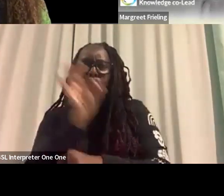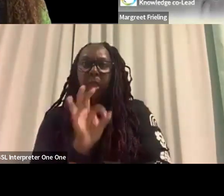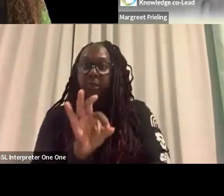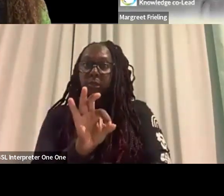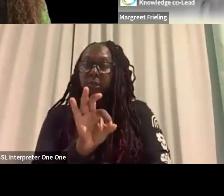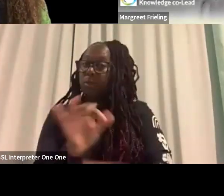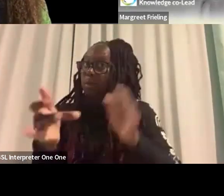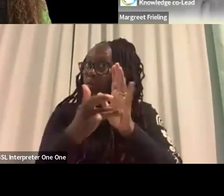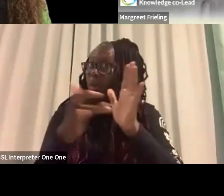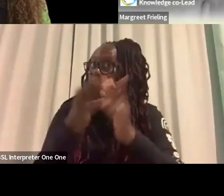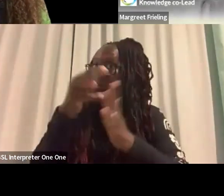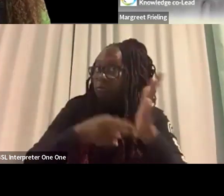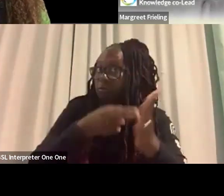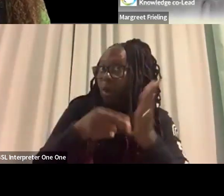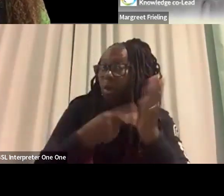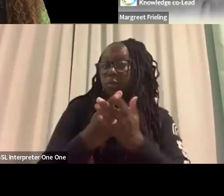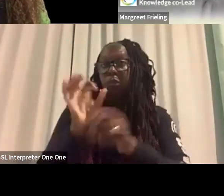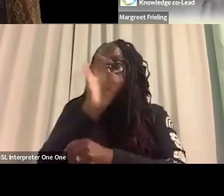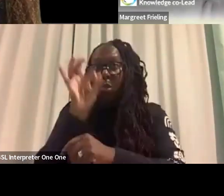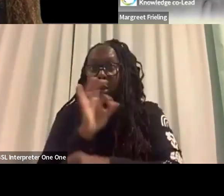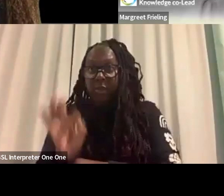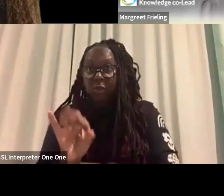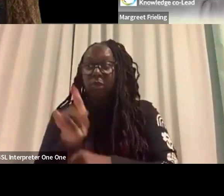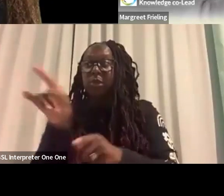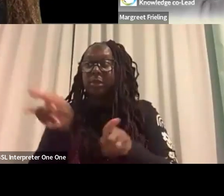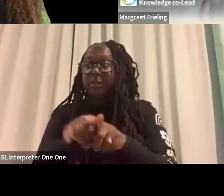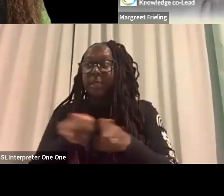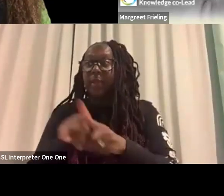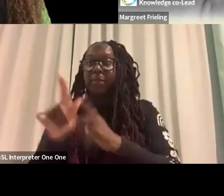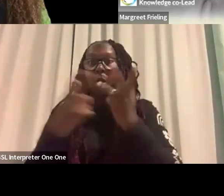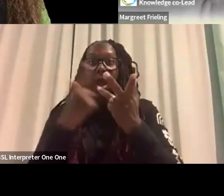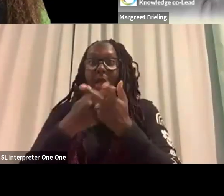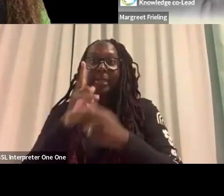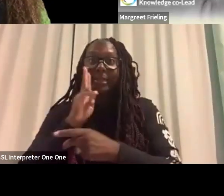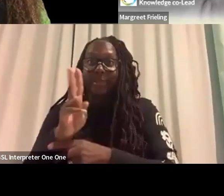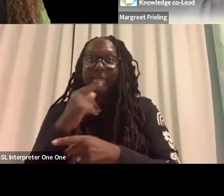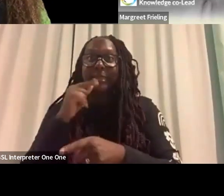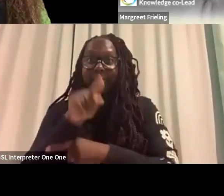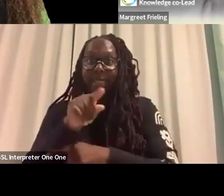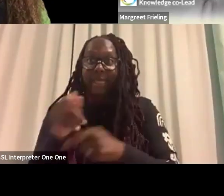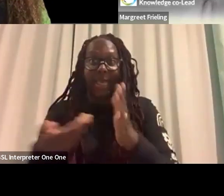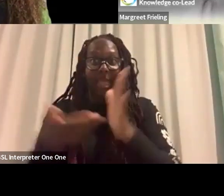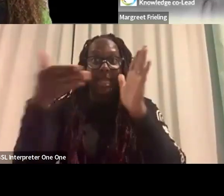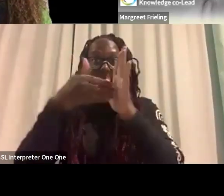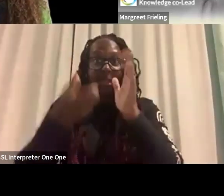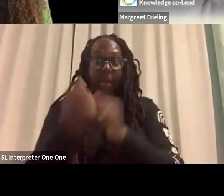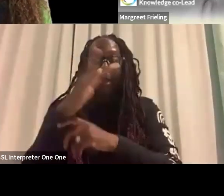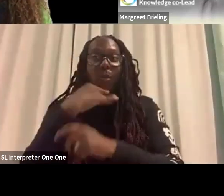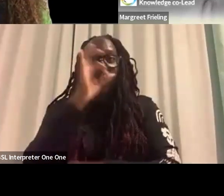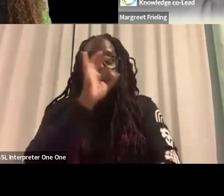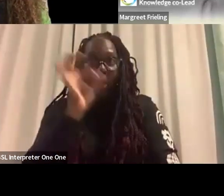sure your vote count and post your question in the Q&A so others can also see and upvote your